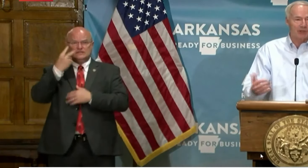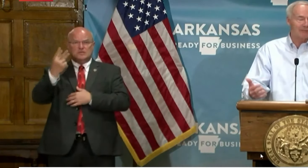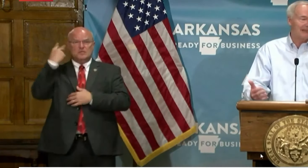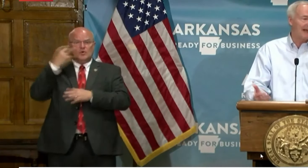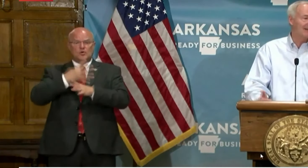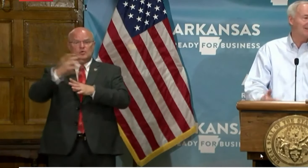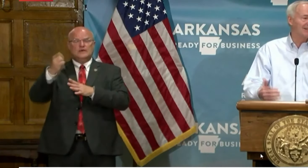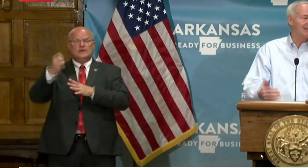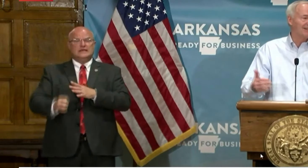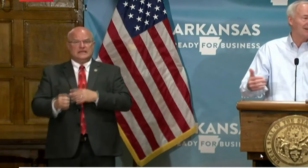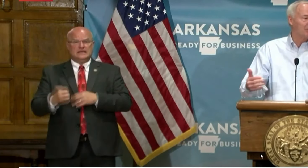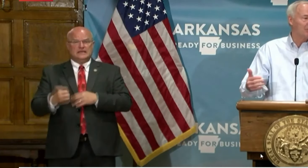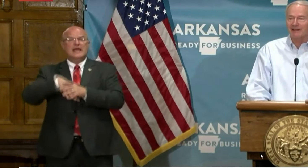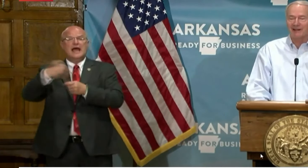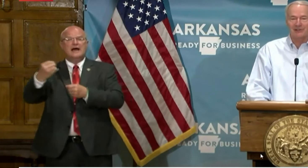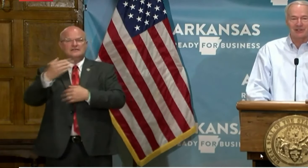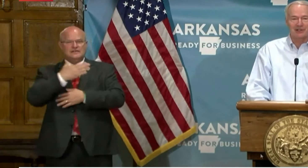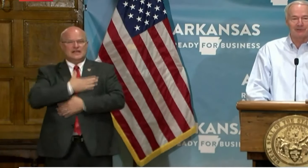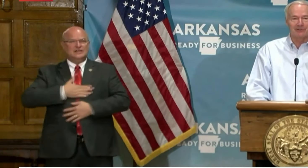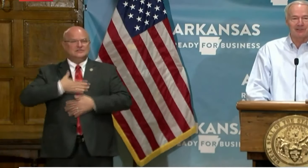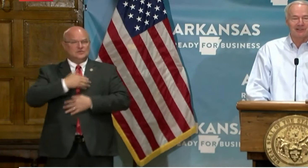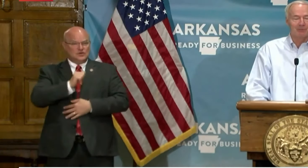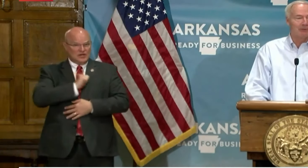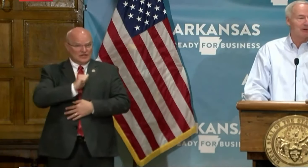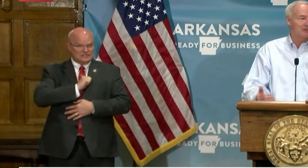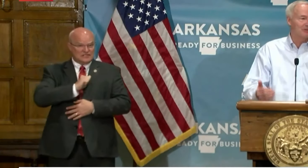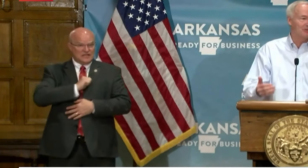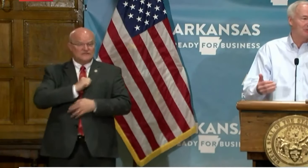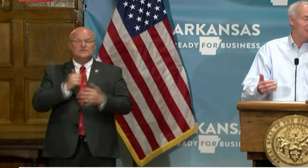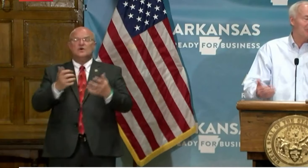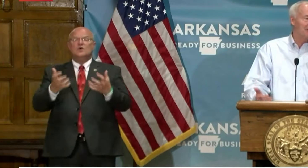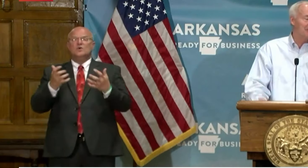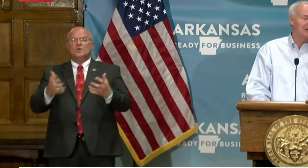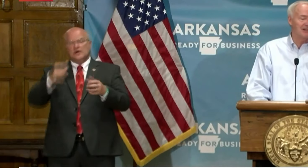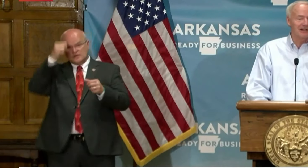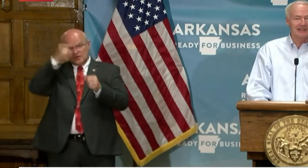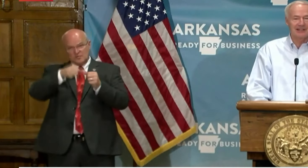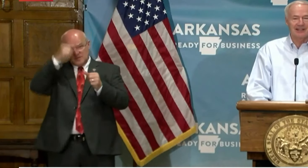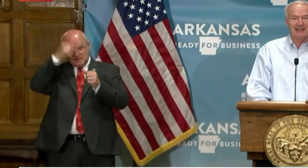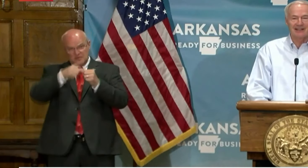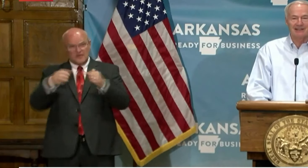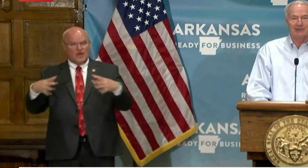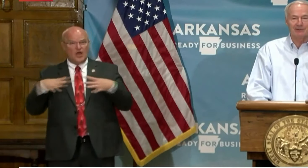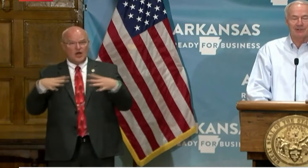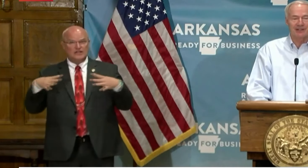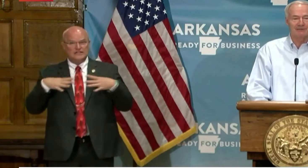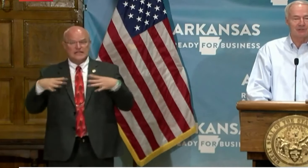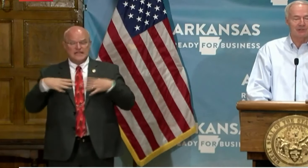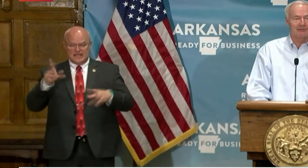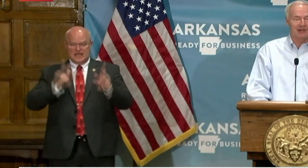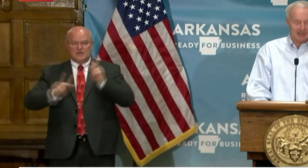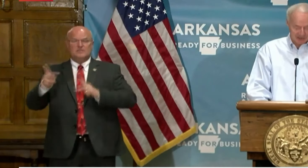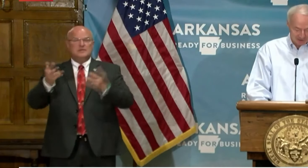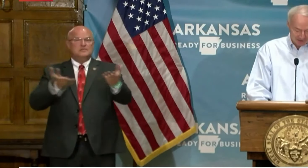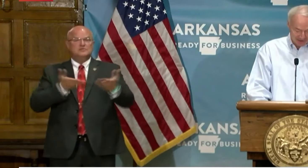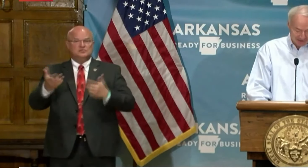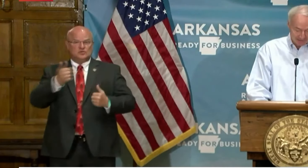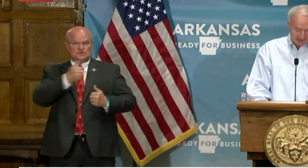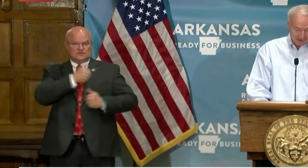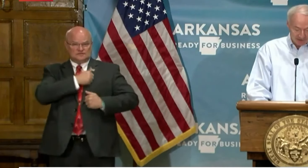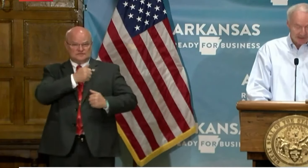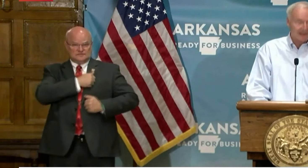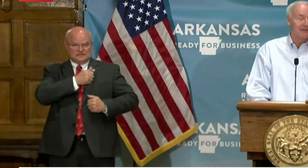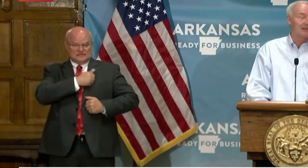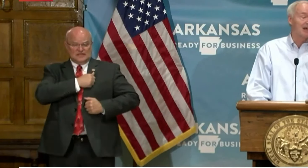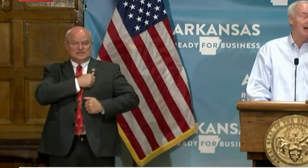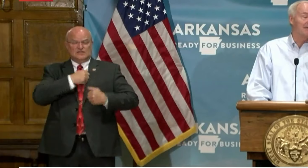Weekend, we want to be out. We want to ourselves. We want to remember this holiday and those that have served our country and given